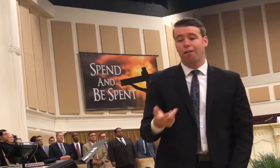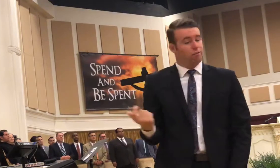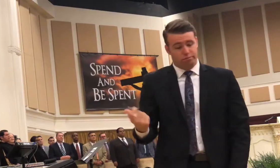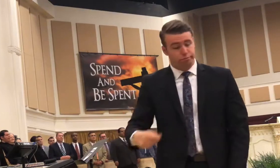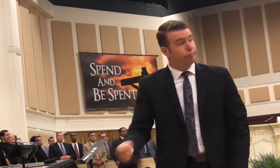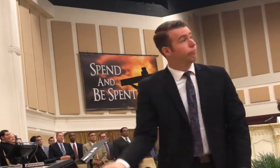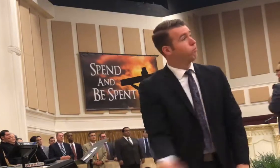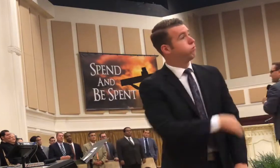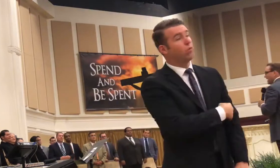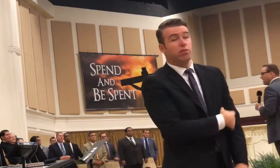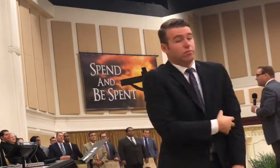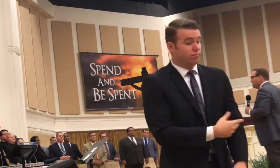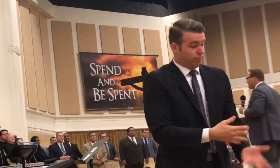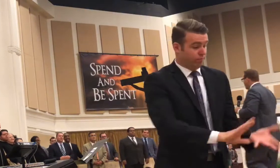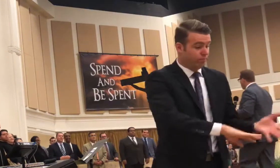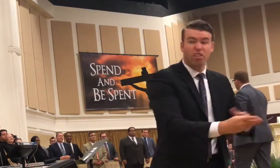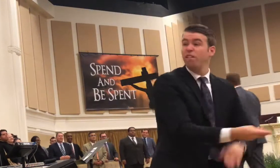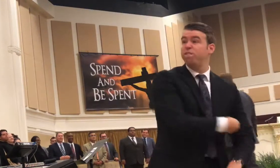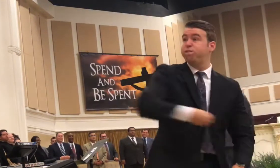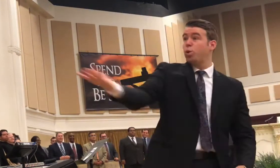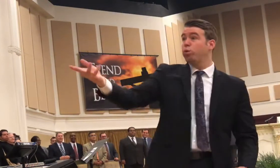dinner plates and eat on it the next day.